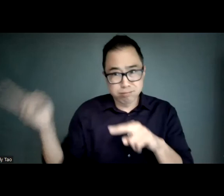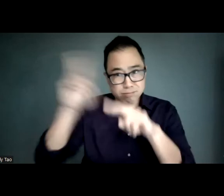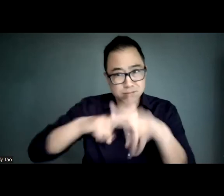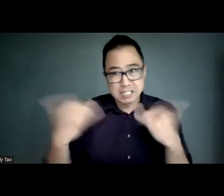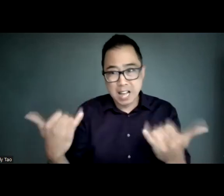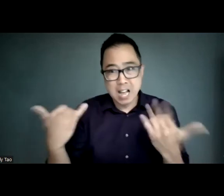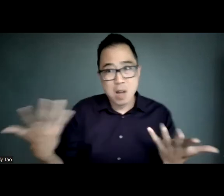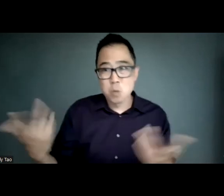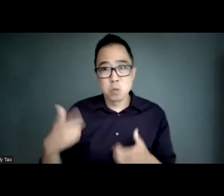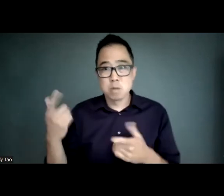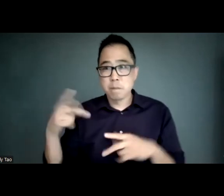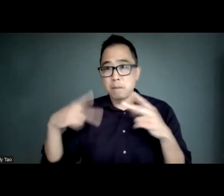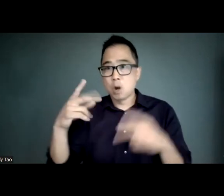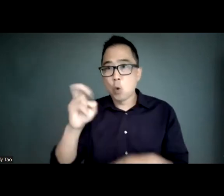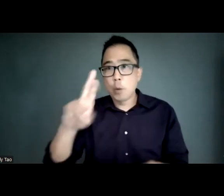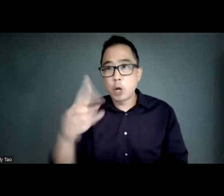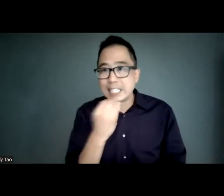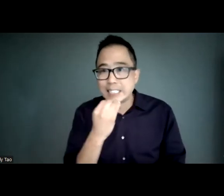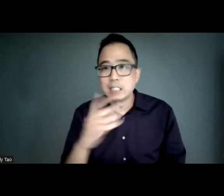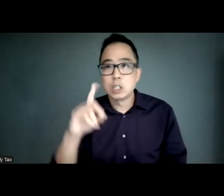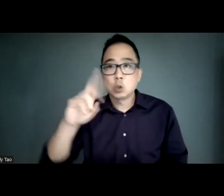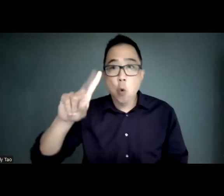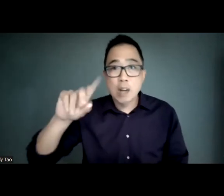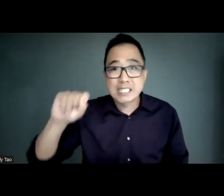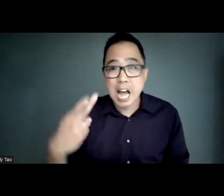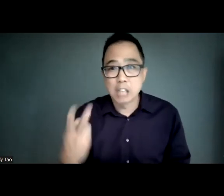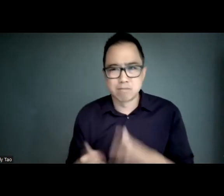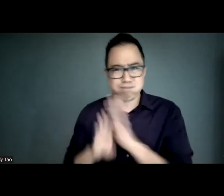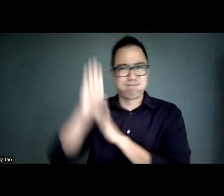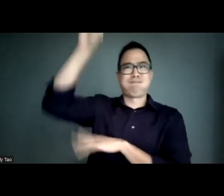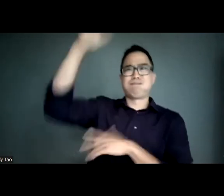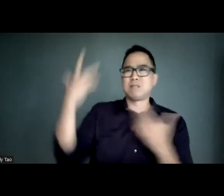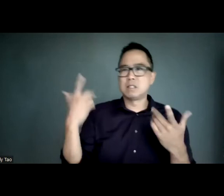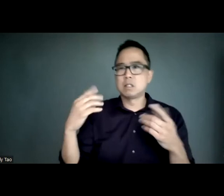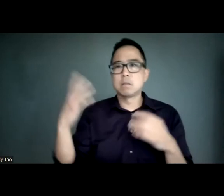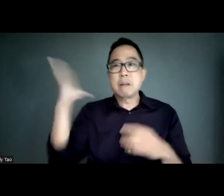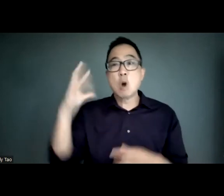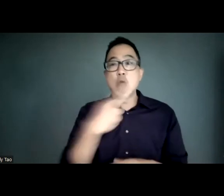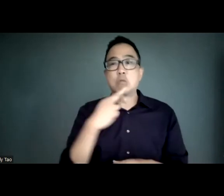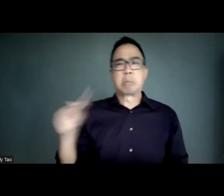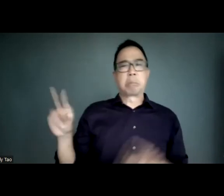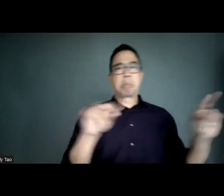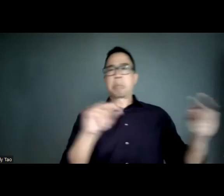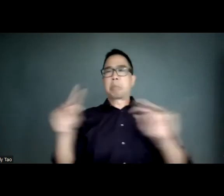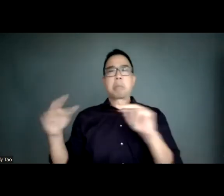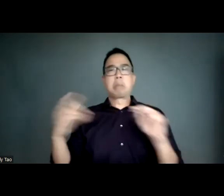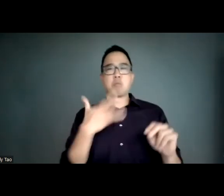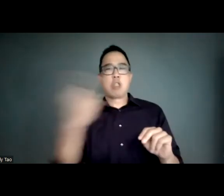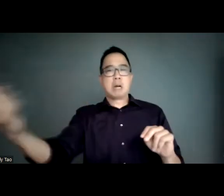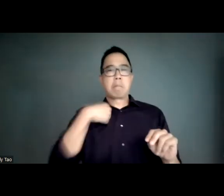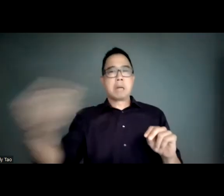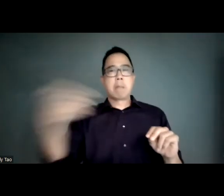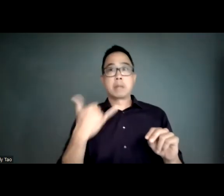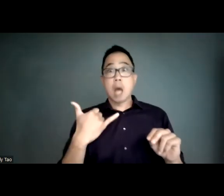Deliveries. Yep, huge delivery services. We're seeing Uber Eats, yep, Grubhub, et cetera. Before